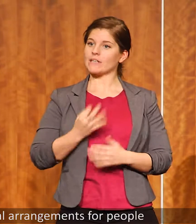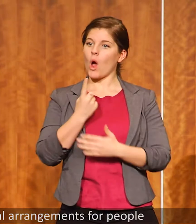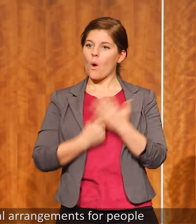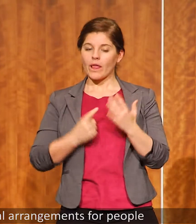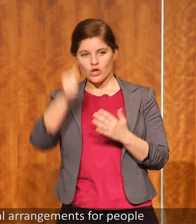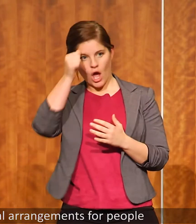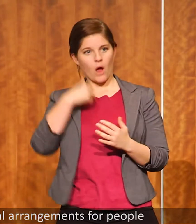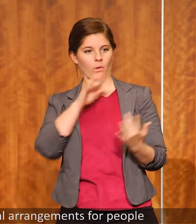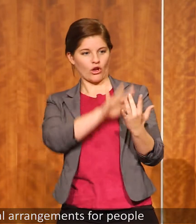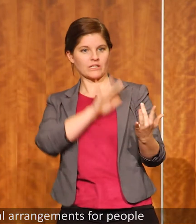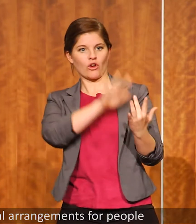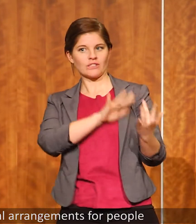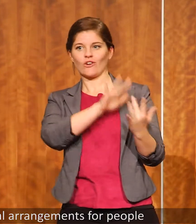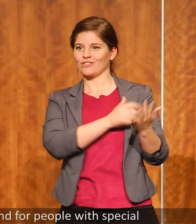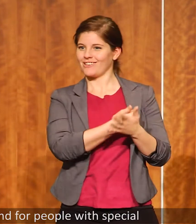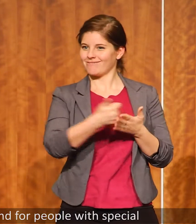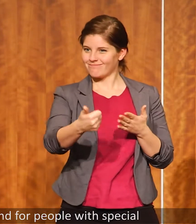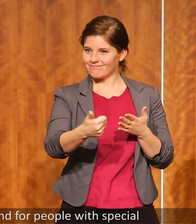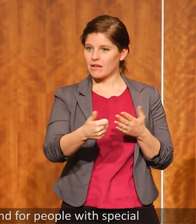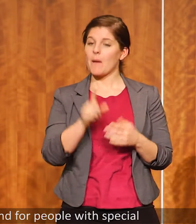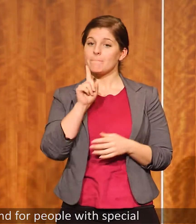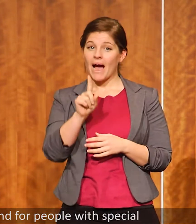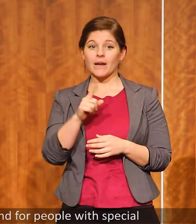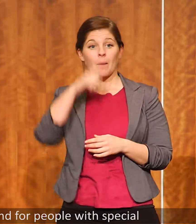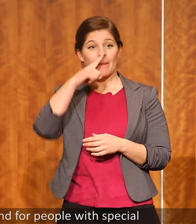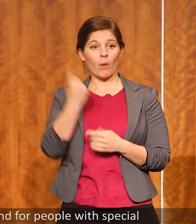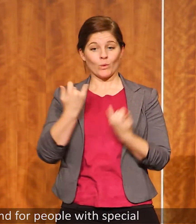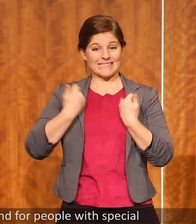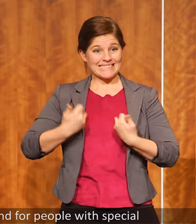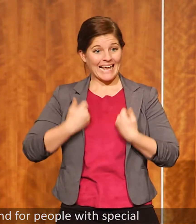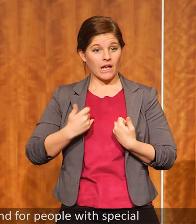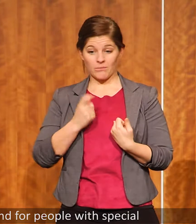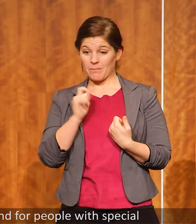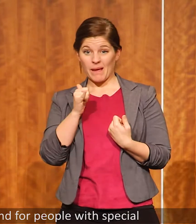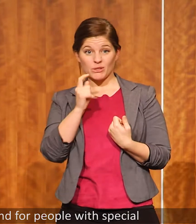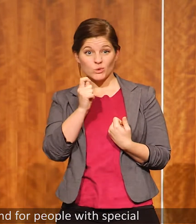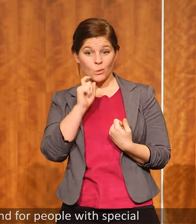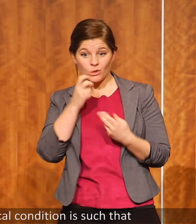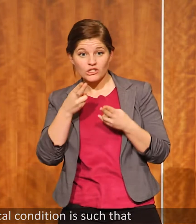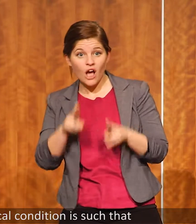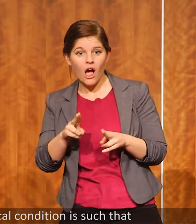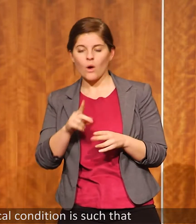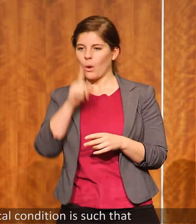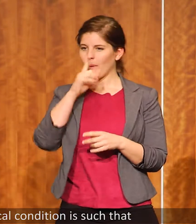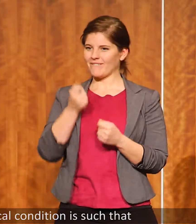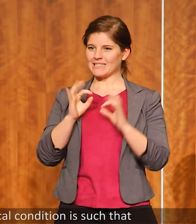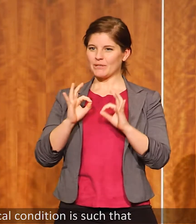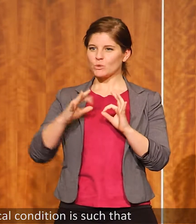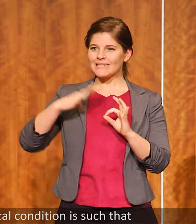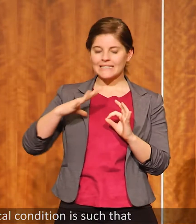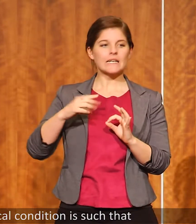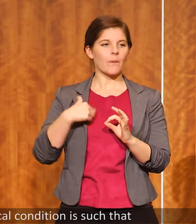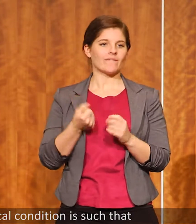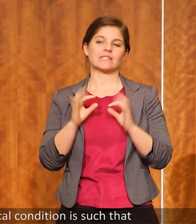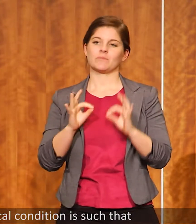However, we have made special arrangements for people that are ill, for people that are terminally ill, for people that have special needs, or